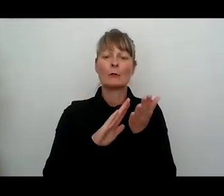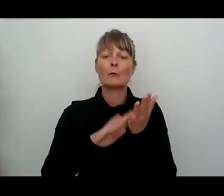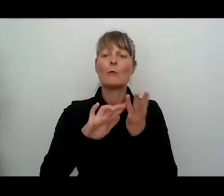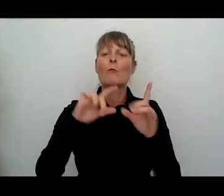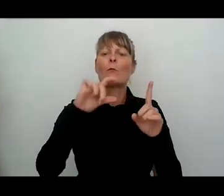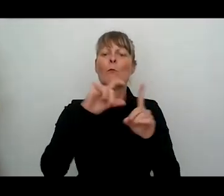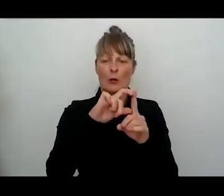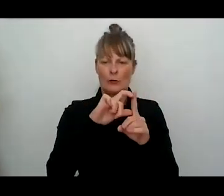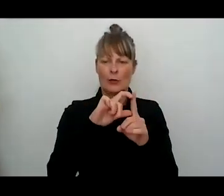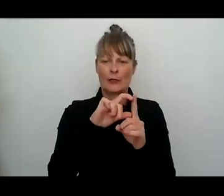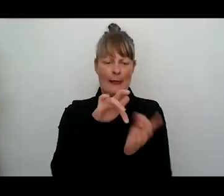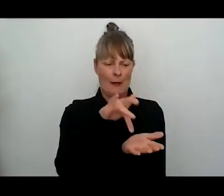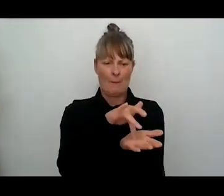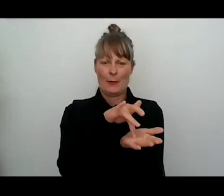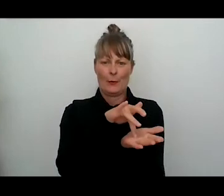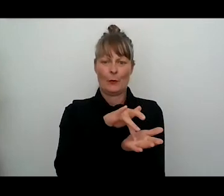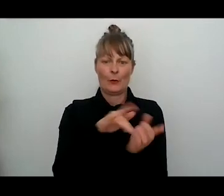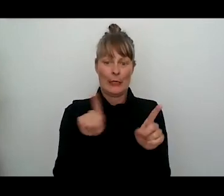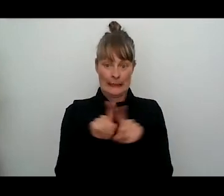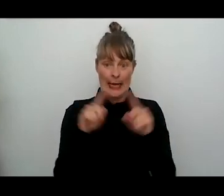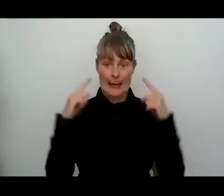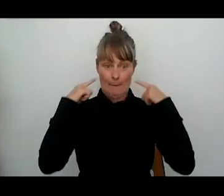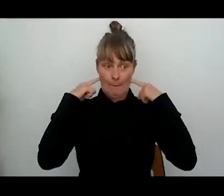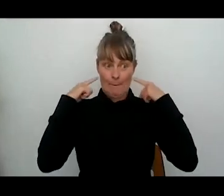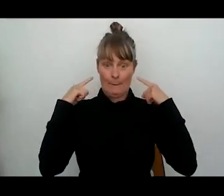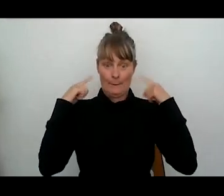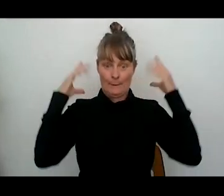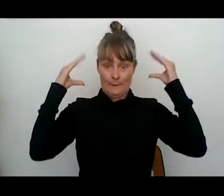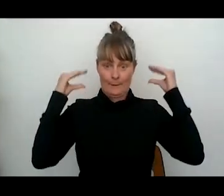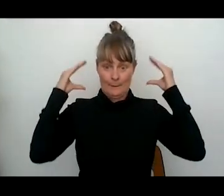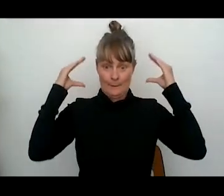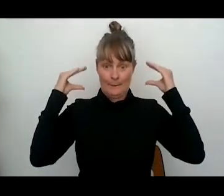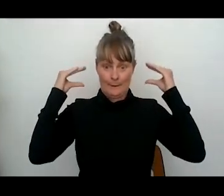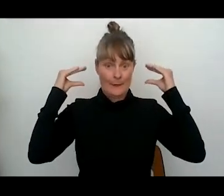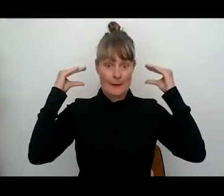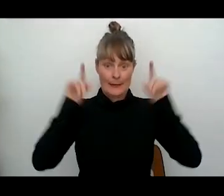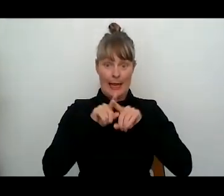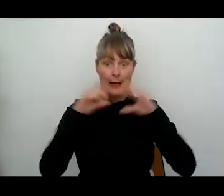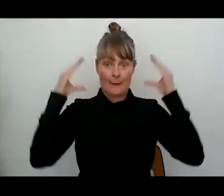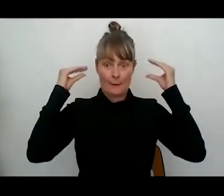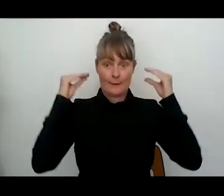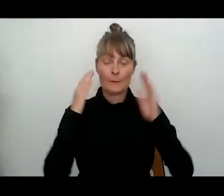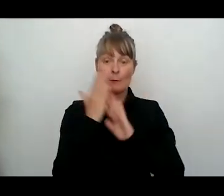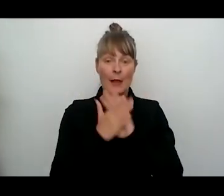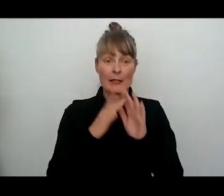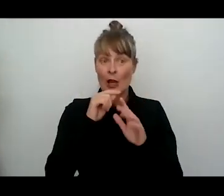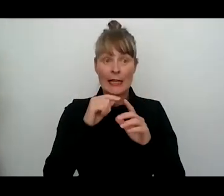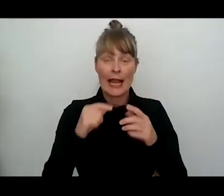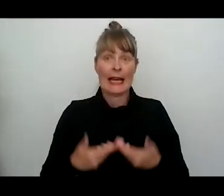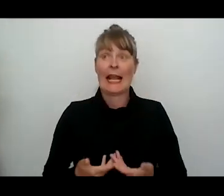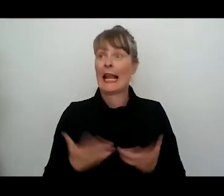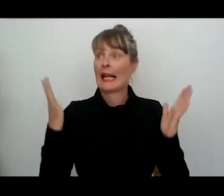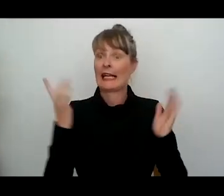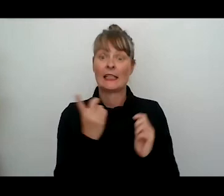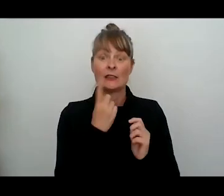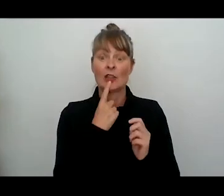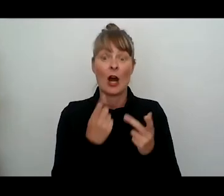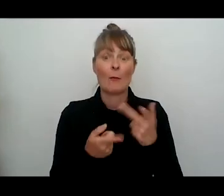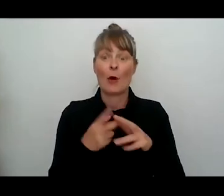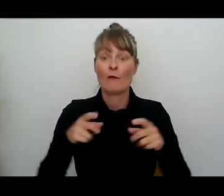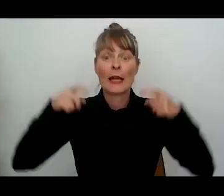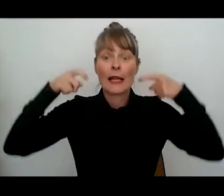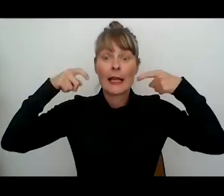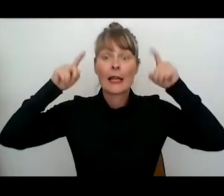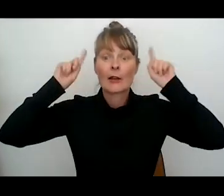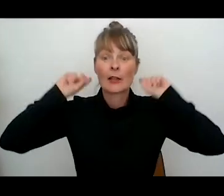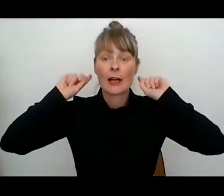It's the same in both ears. So I can actually pretty much wear any type of hearing aid. And I'm very fortunate. So it's bad enough that I need